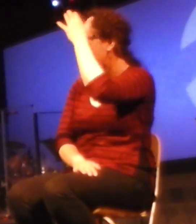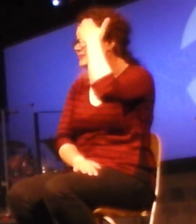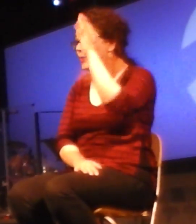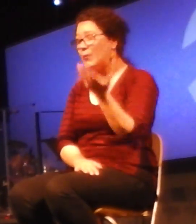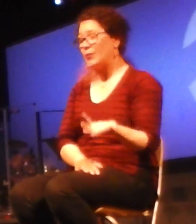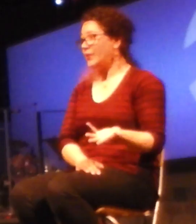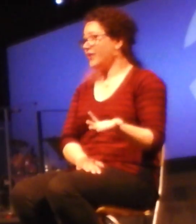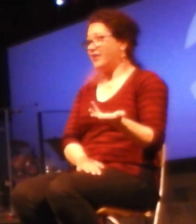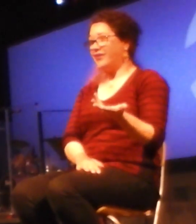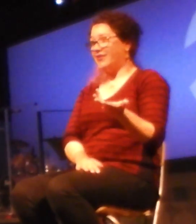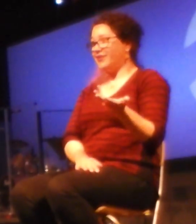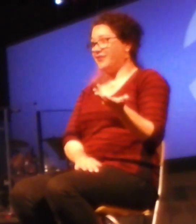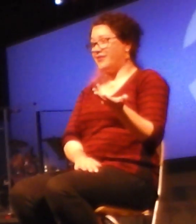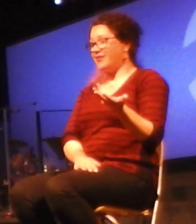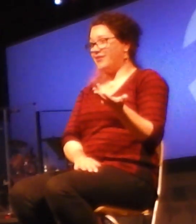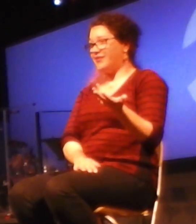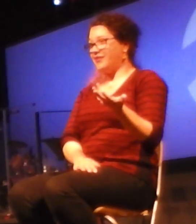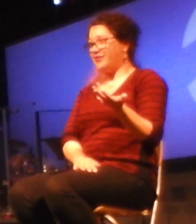coming.